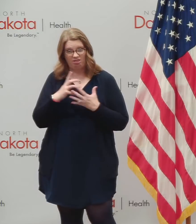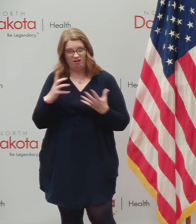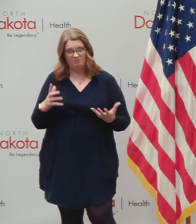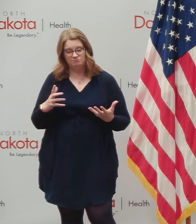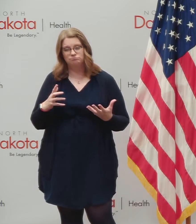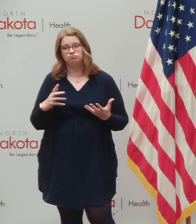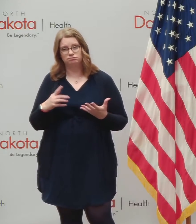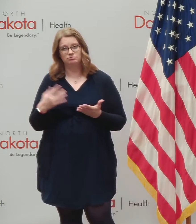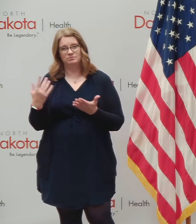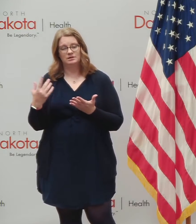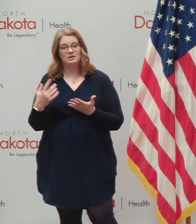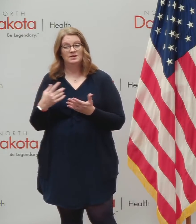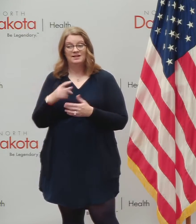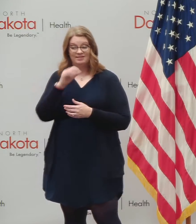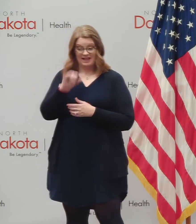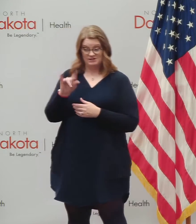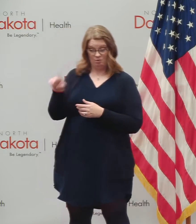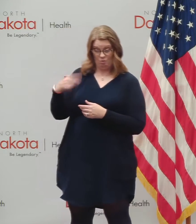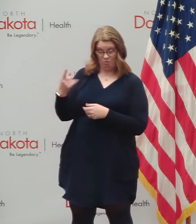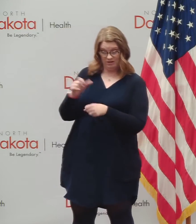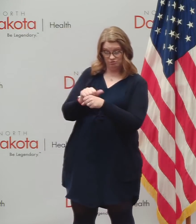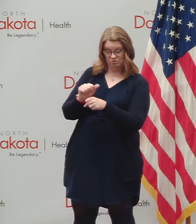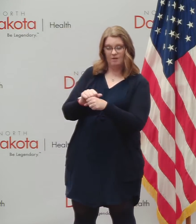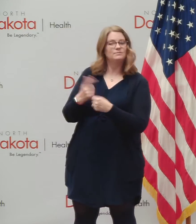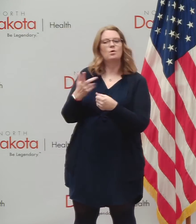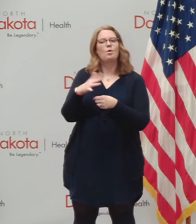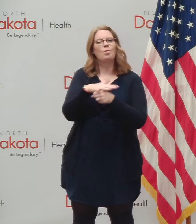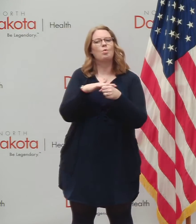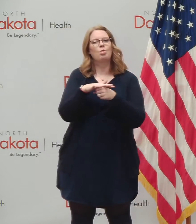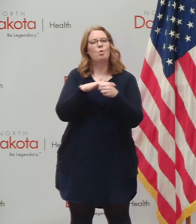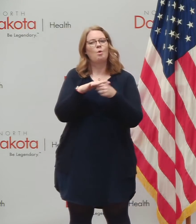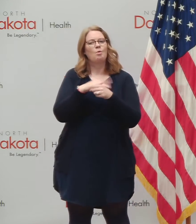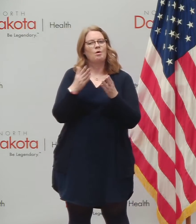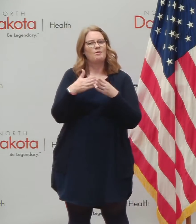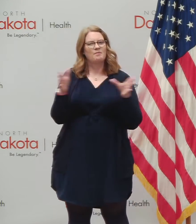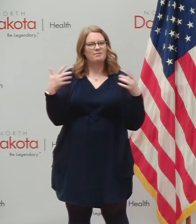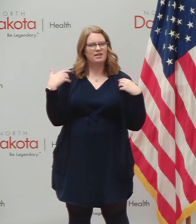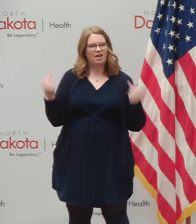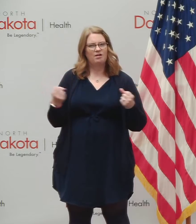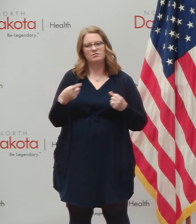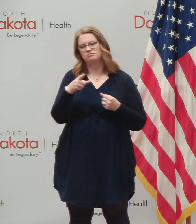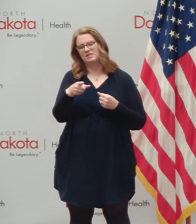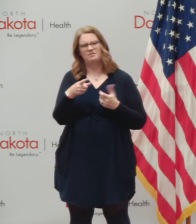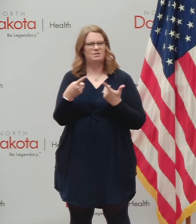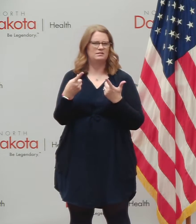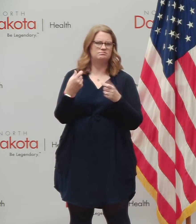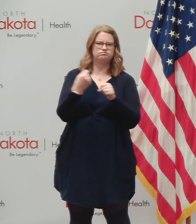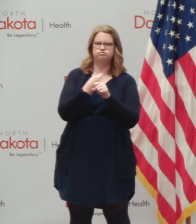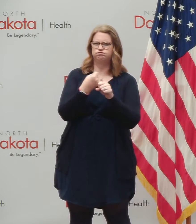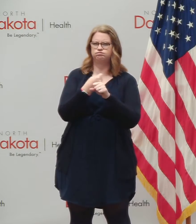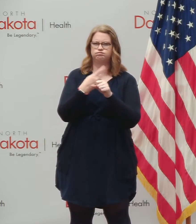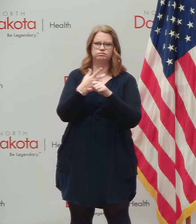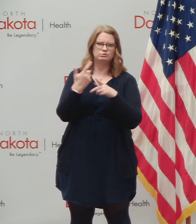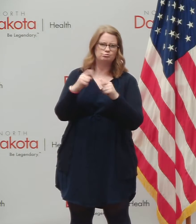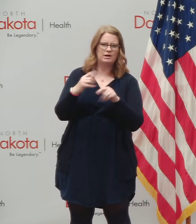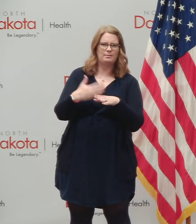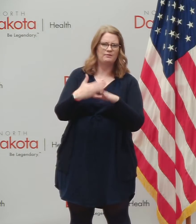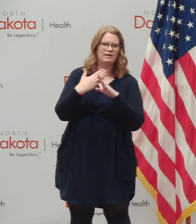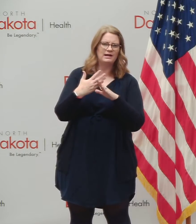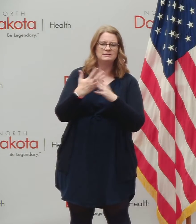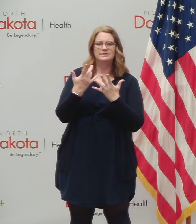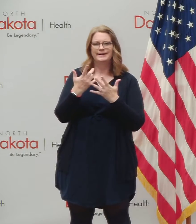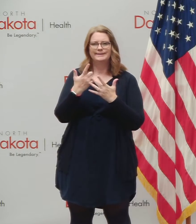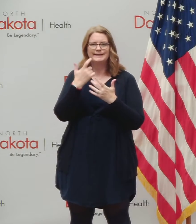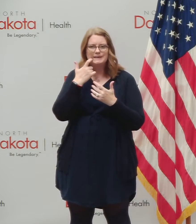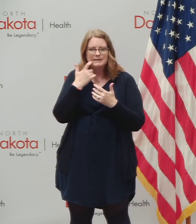COVID, but that's not their only job. Local public health has been in the battle fighting substance abuse. They've been